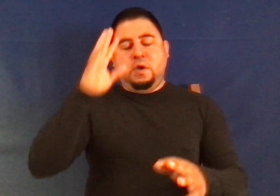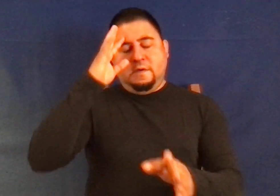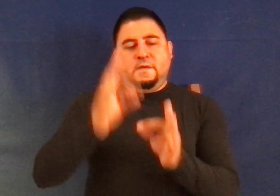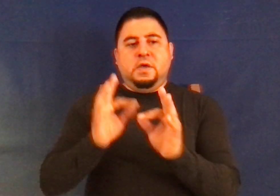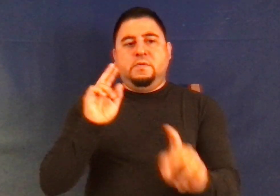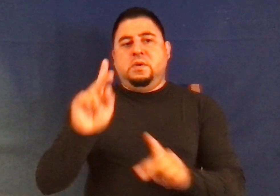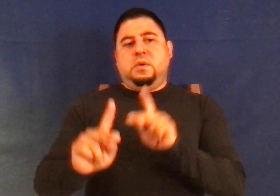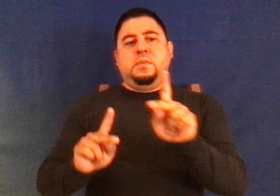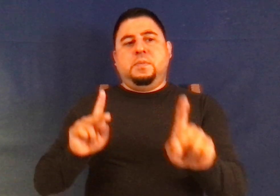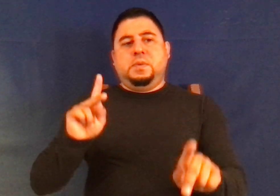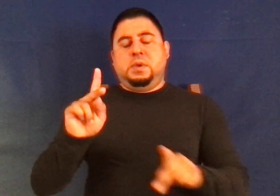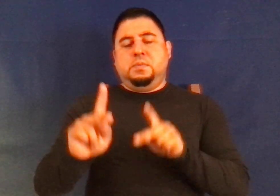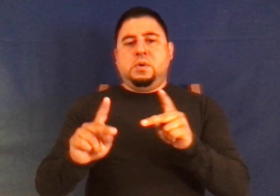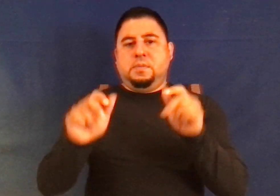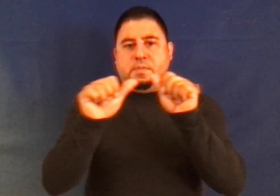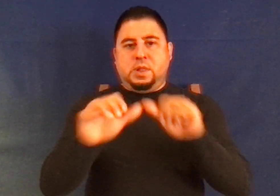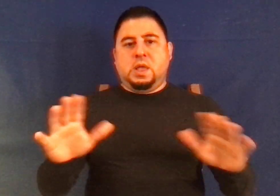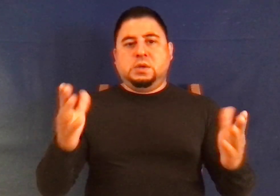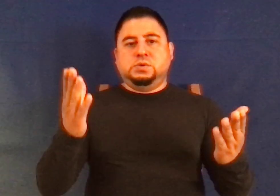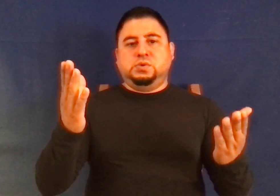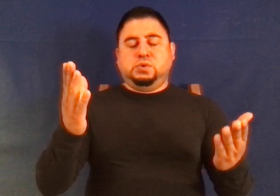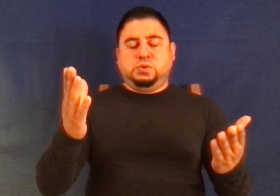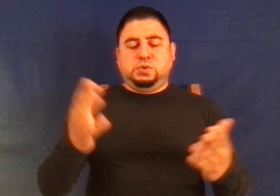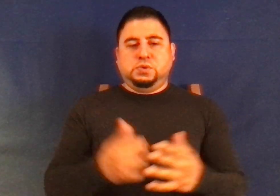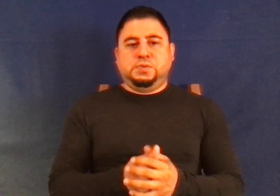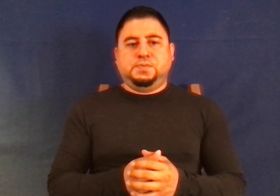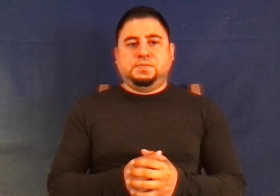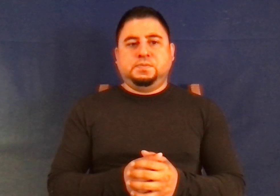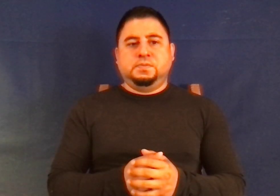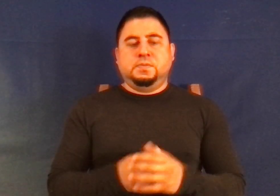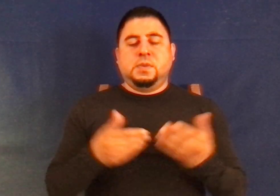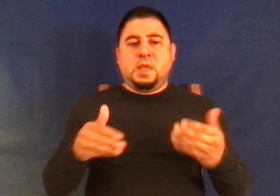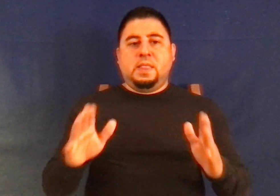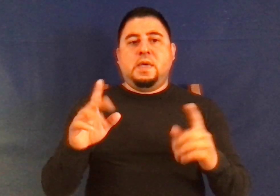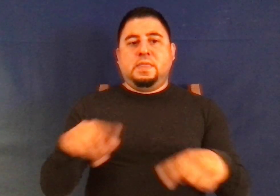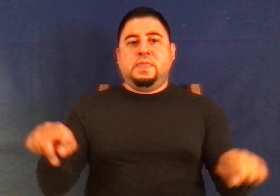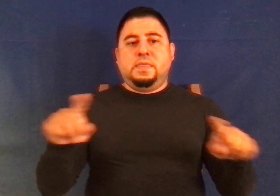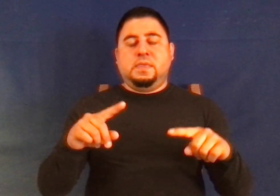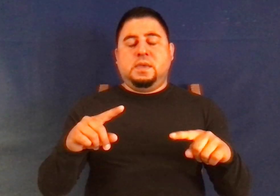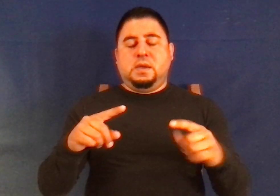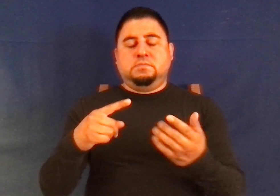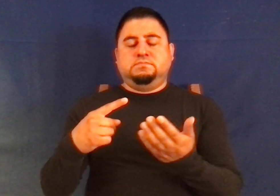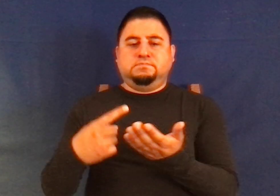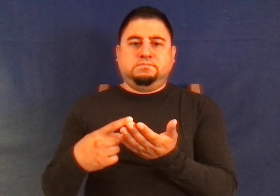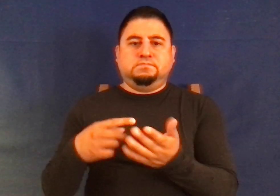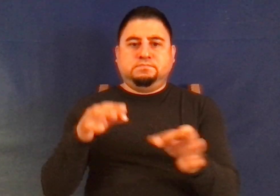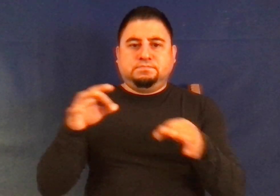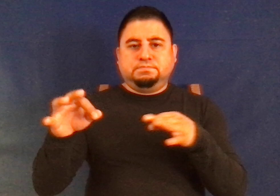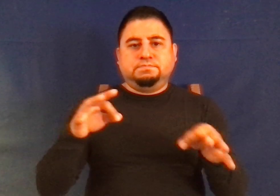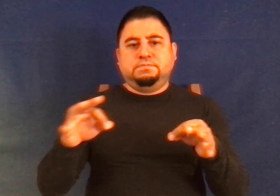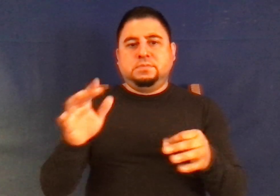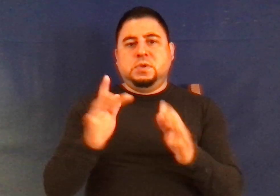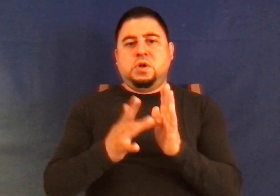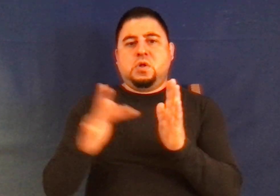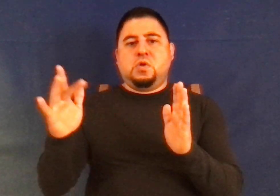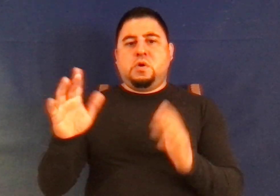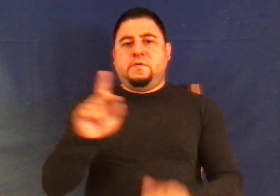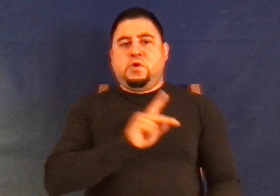ones bless you. Let them discourse the glory of your kingdom,